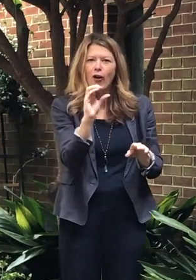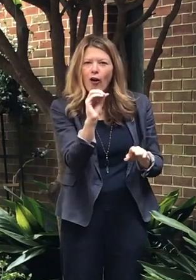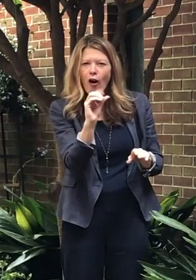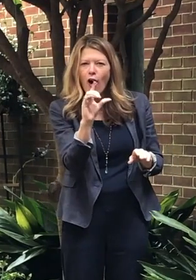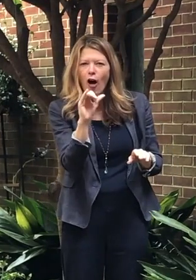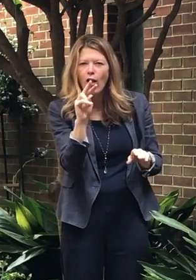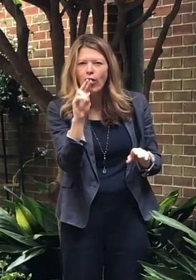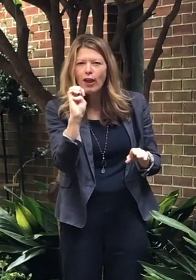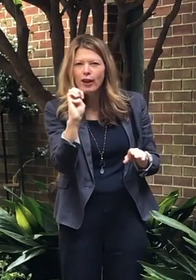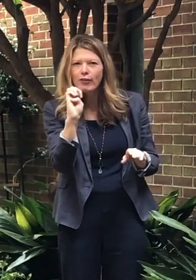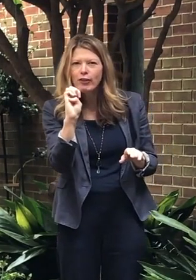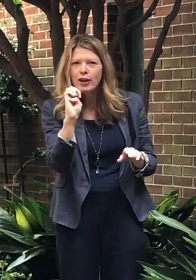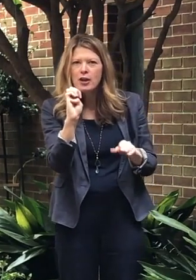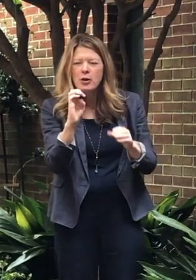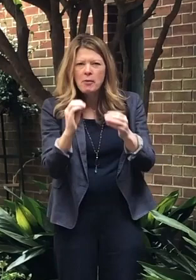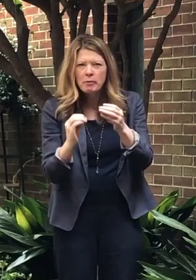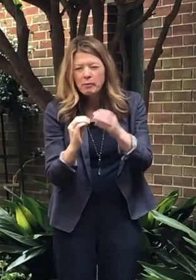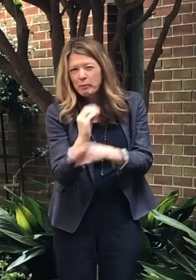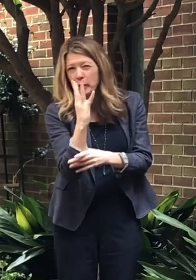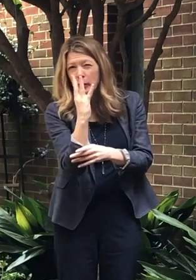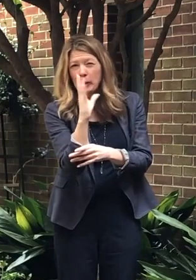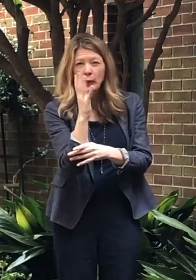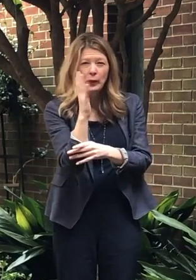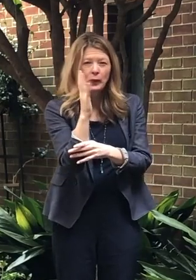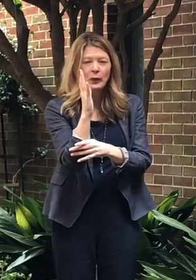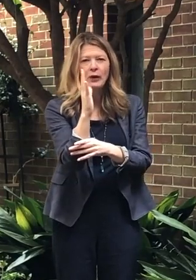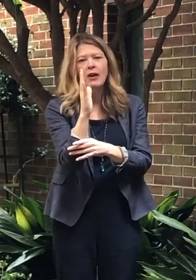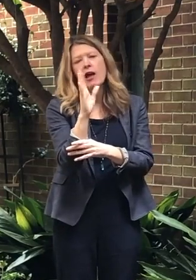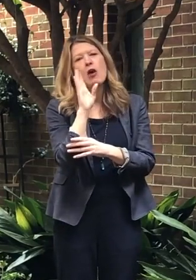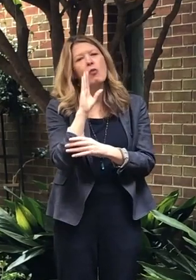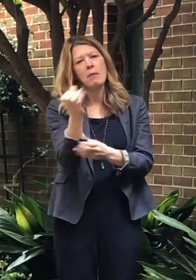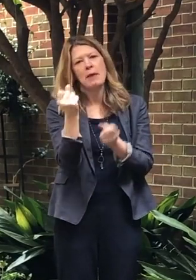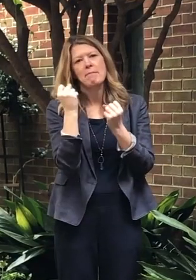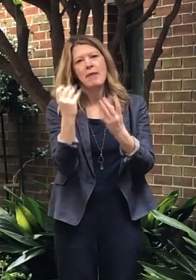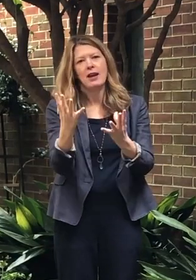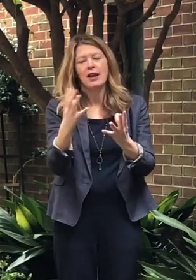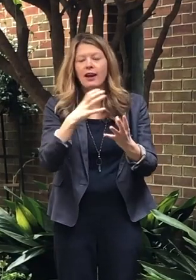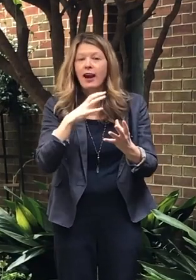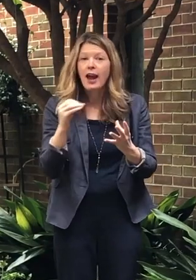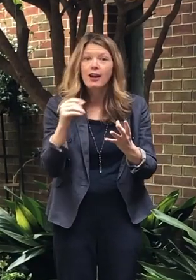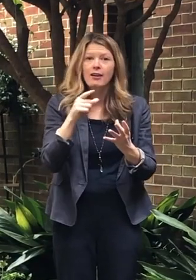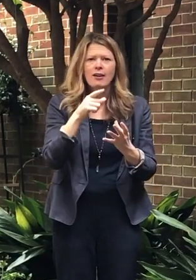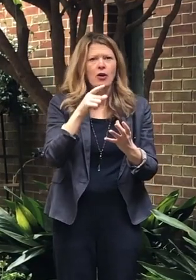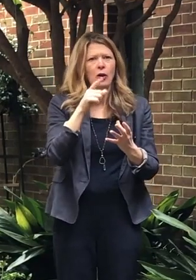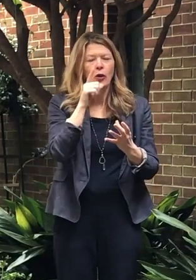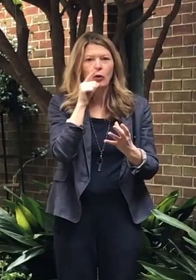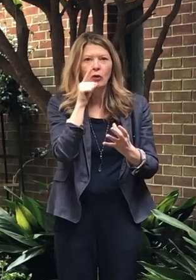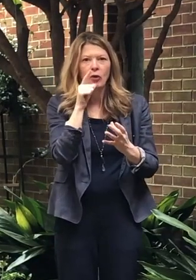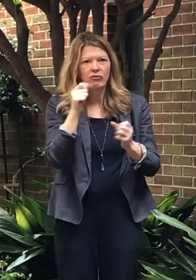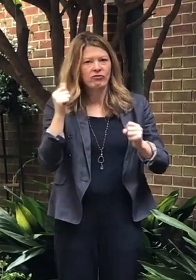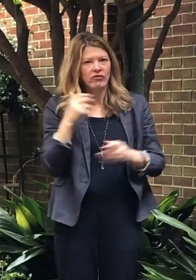table. The man who fears the Lord shall thus indeed be blessed.